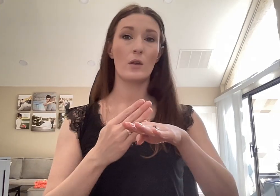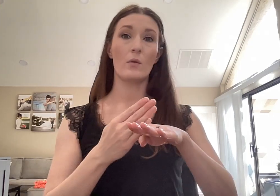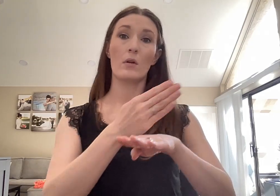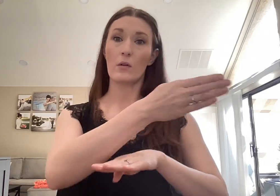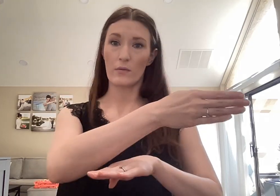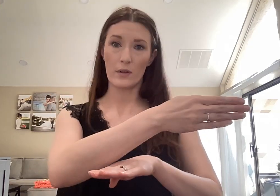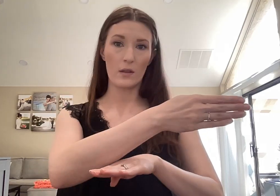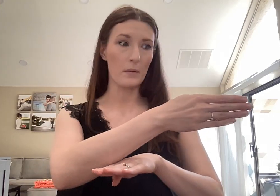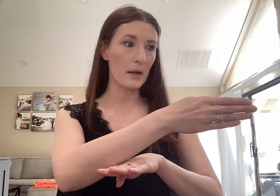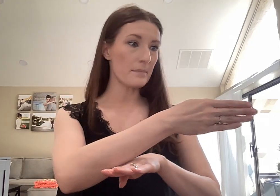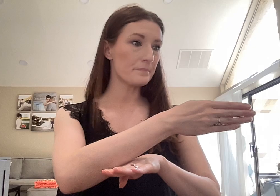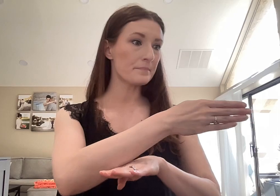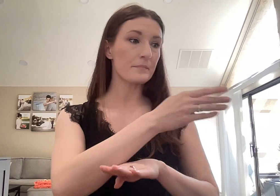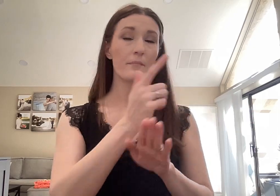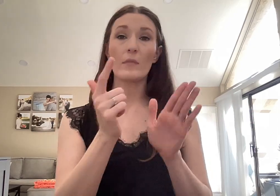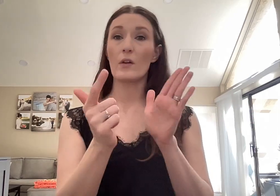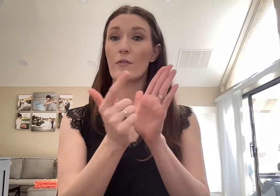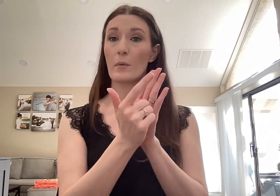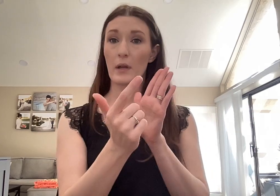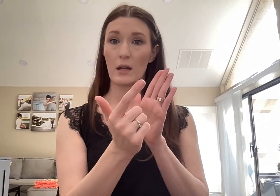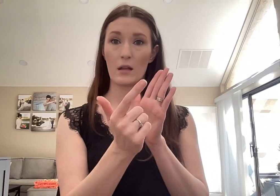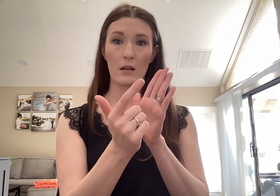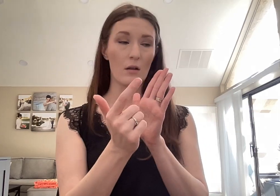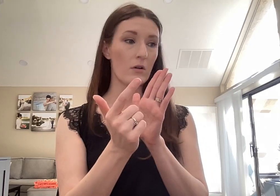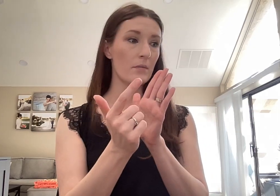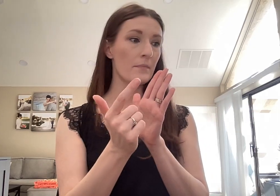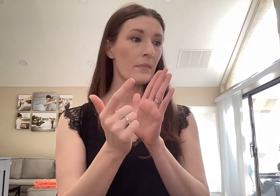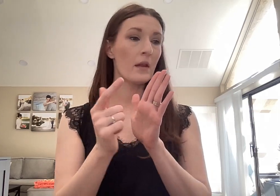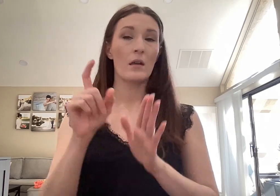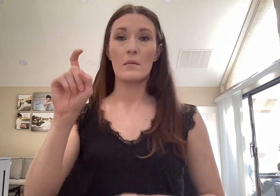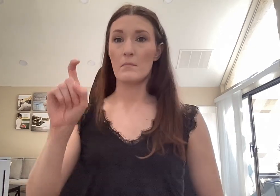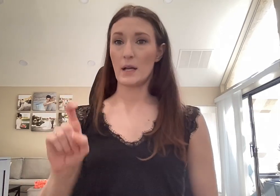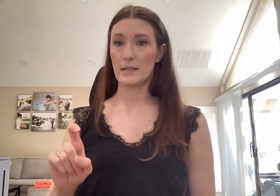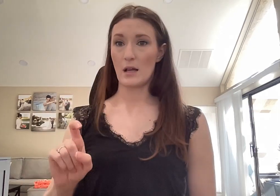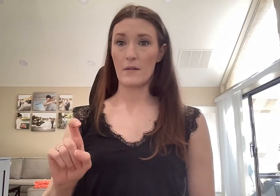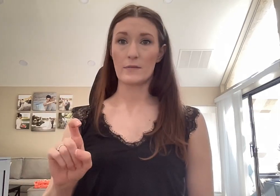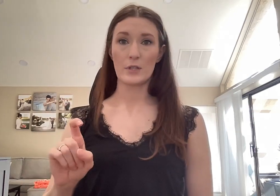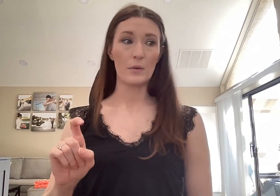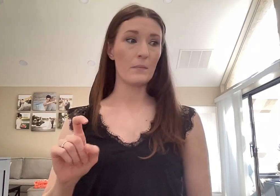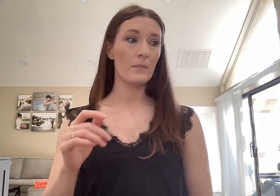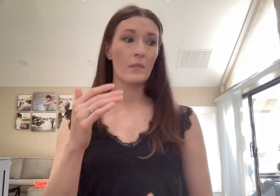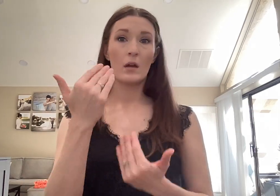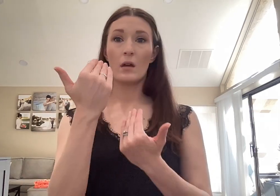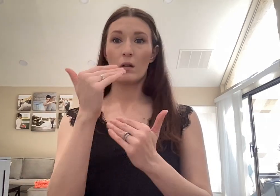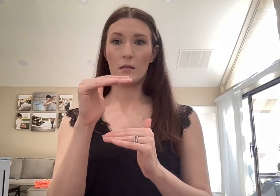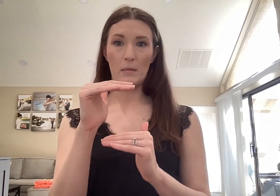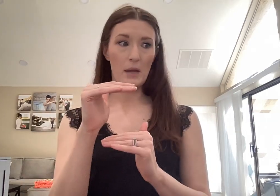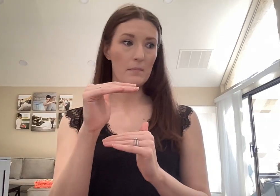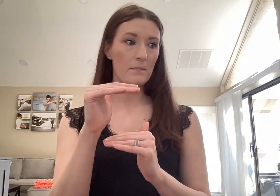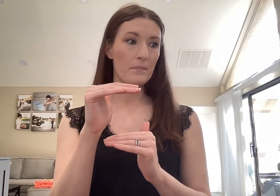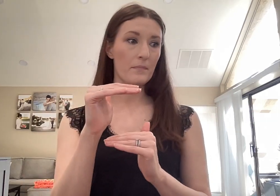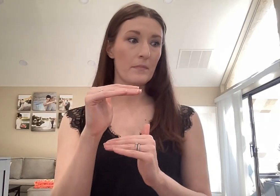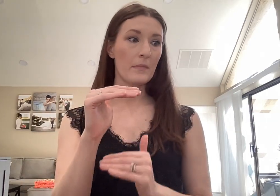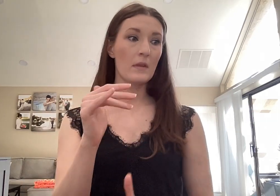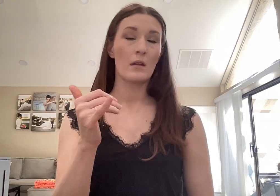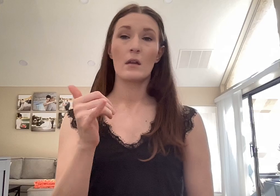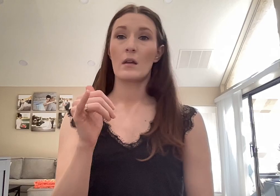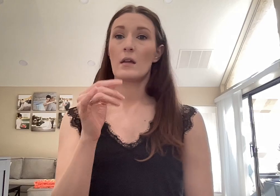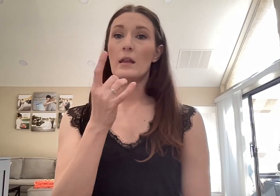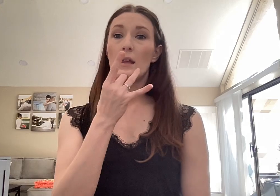are over the limit. Forbid, illegal. Must have to. Limit.